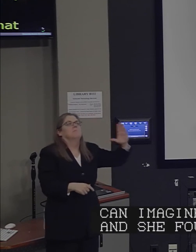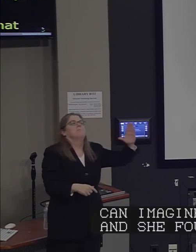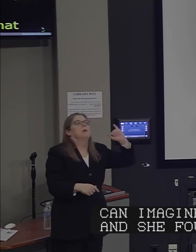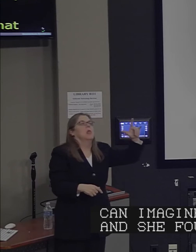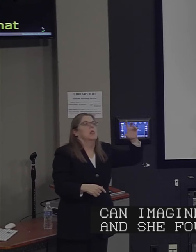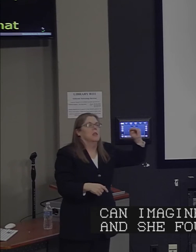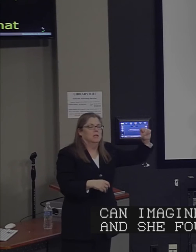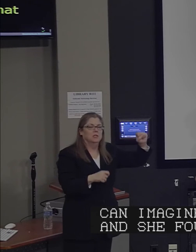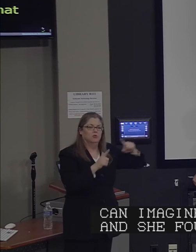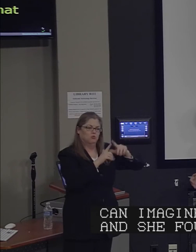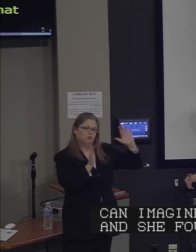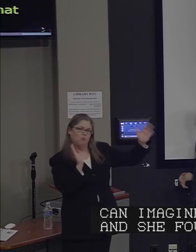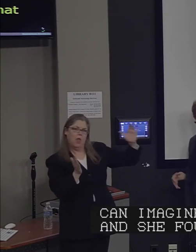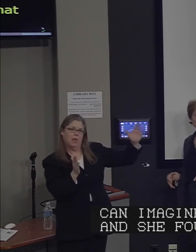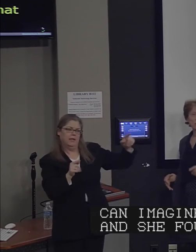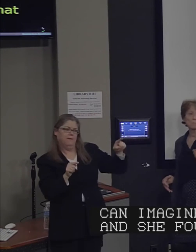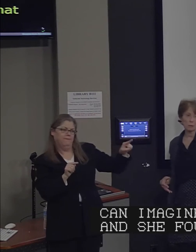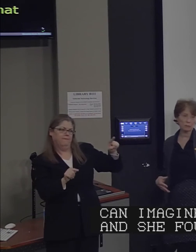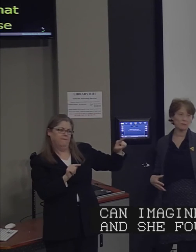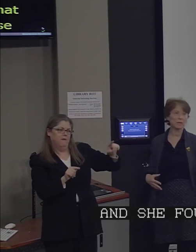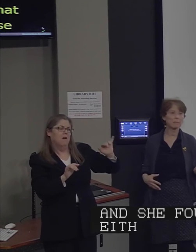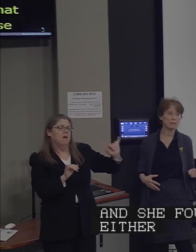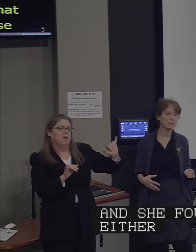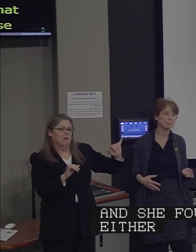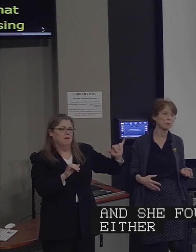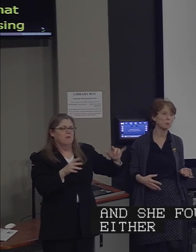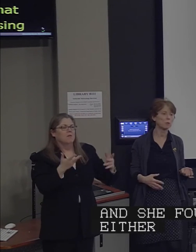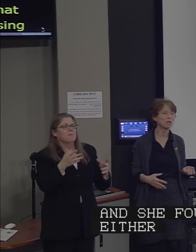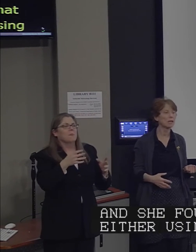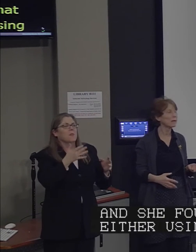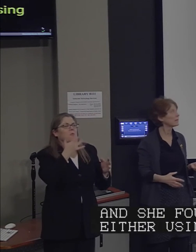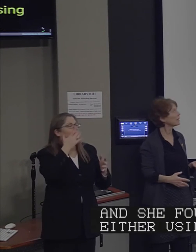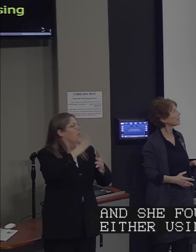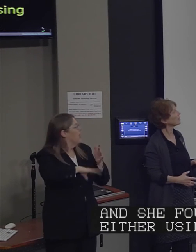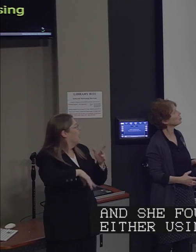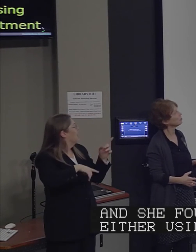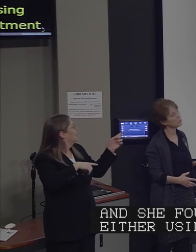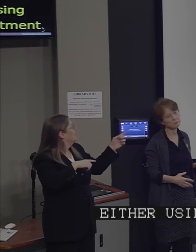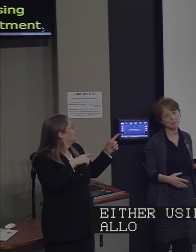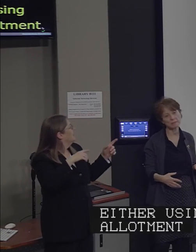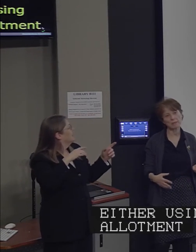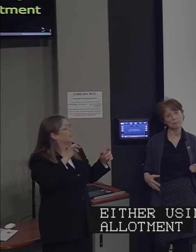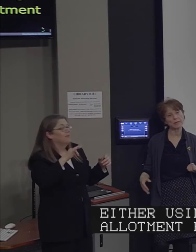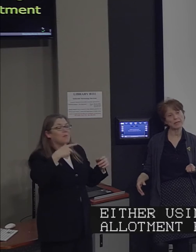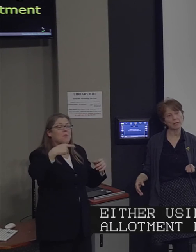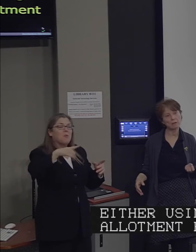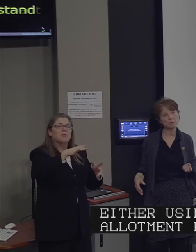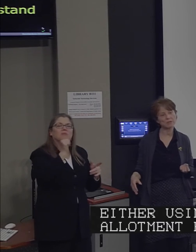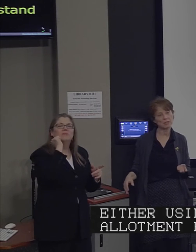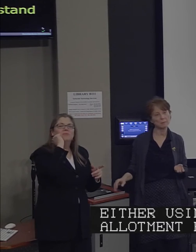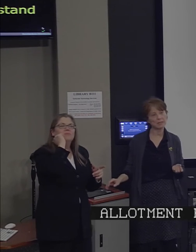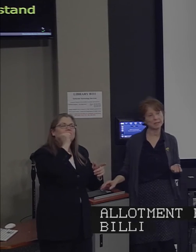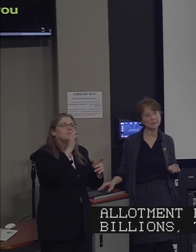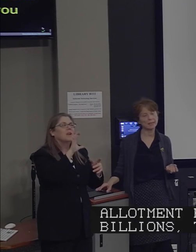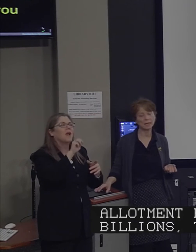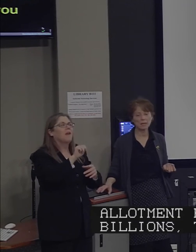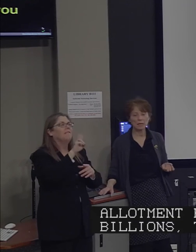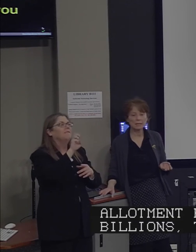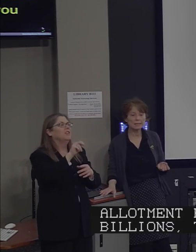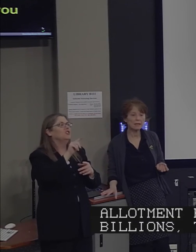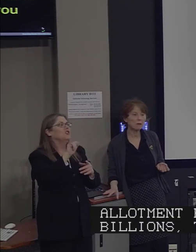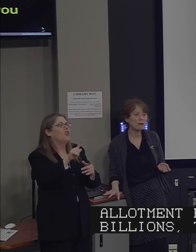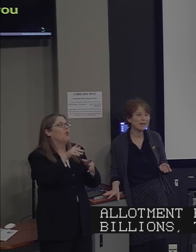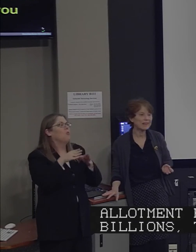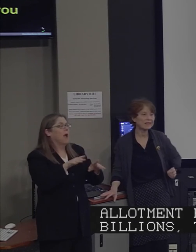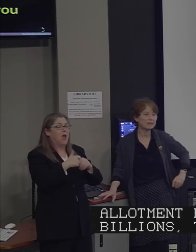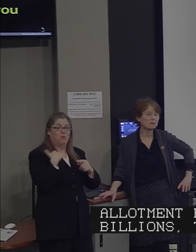use conventional analogies for both of them. That's the purple. And in that case, you made really, really big errors on a billion.